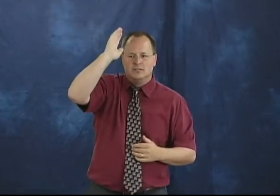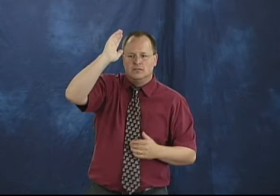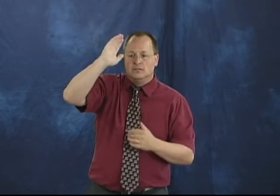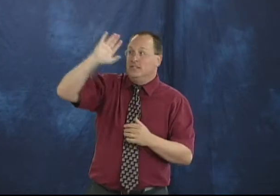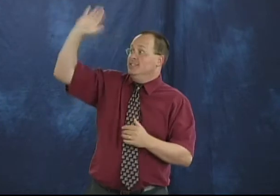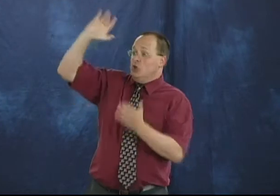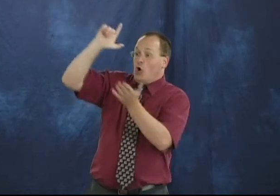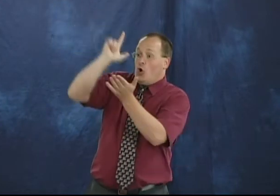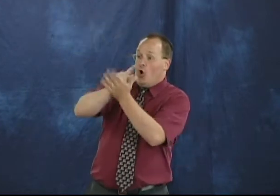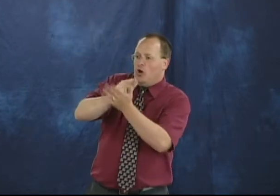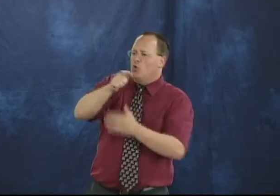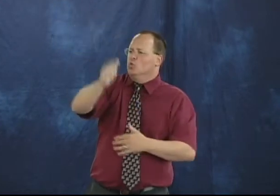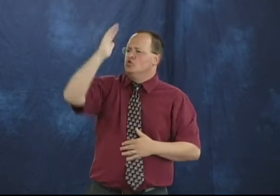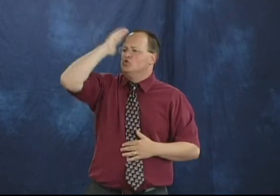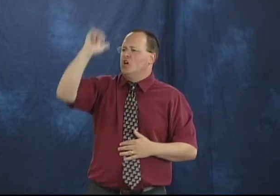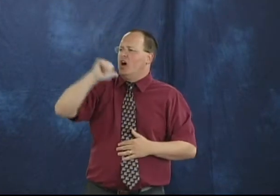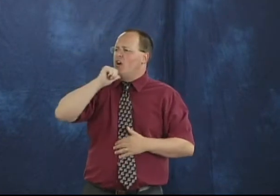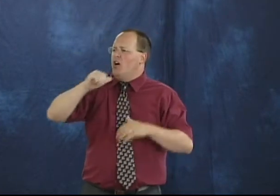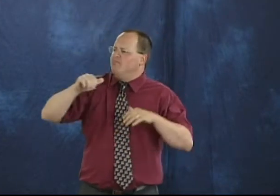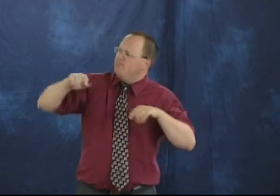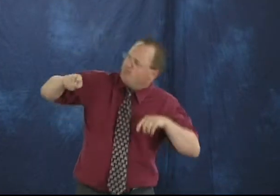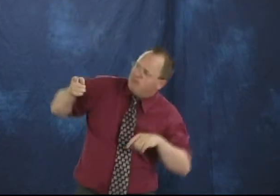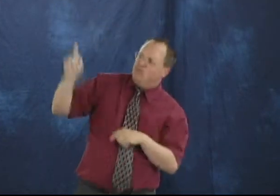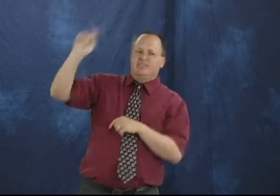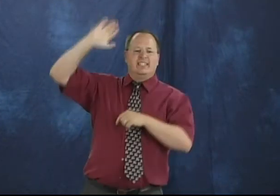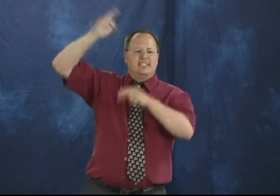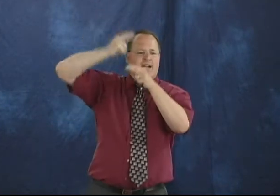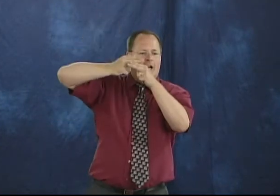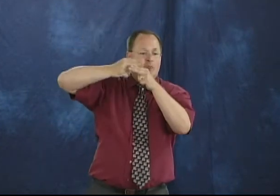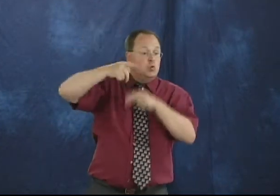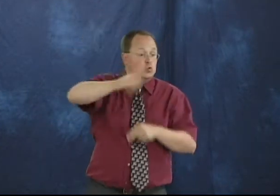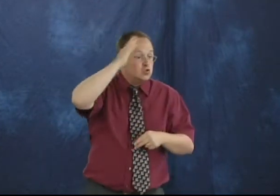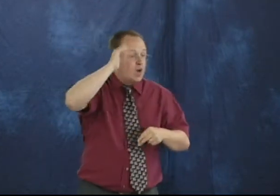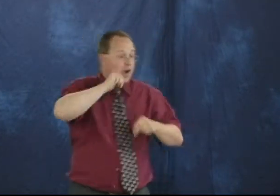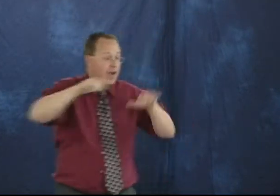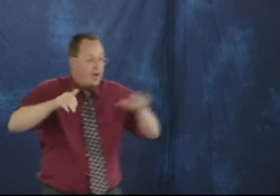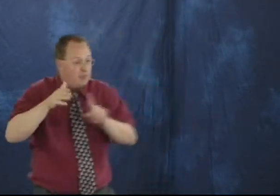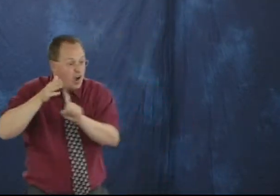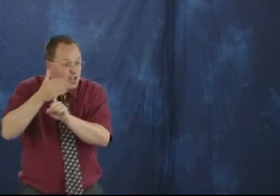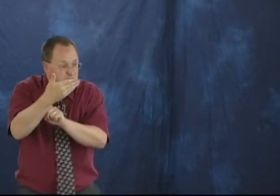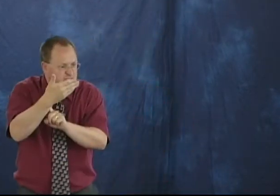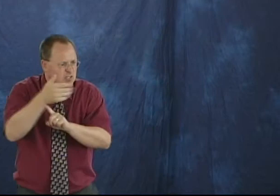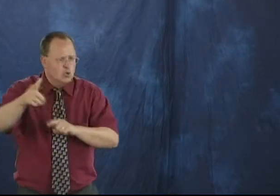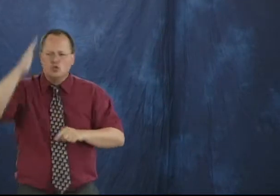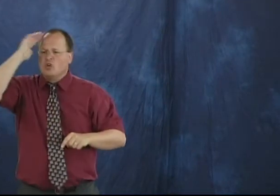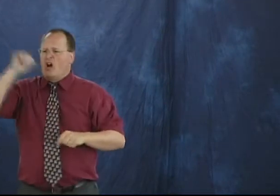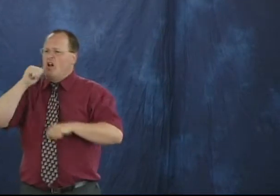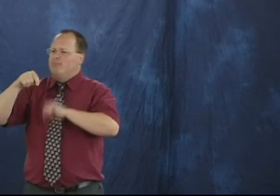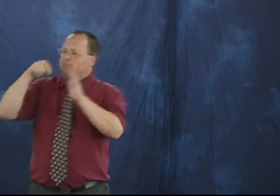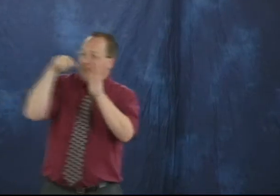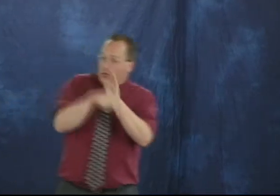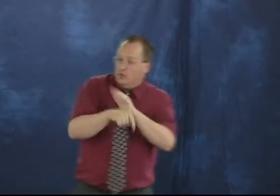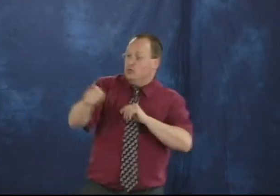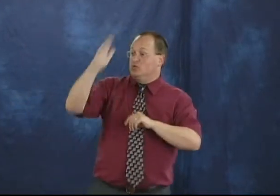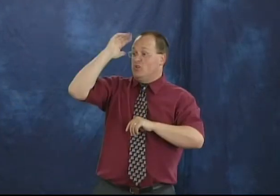In preaching the law and telling people how they have offended God through their